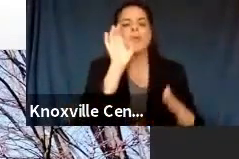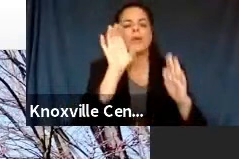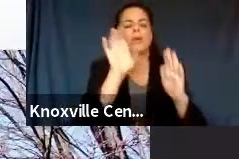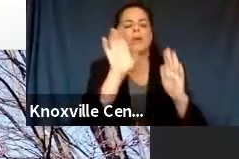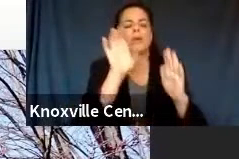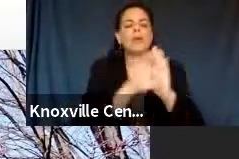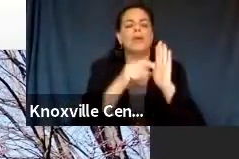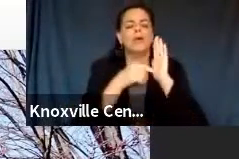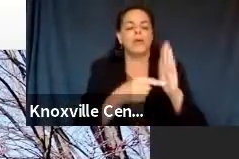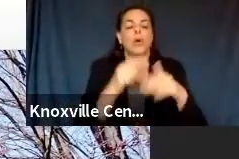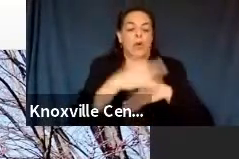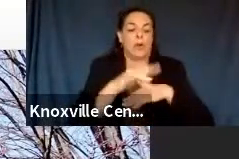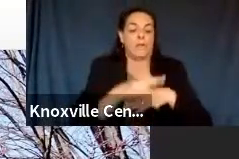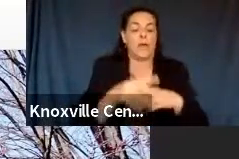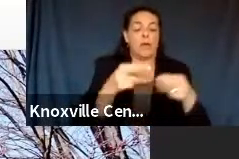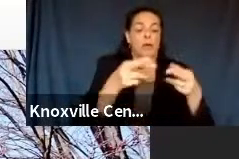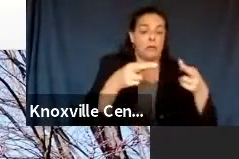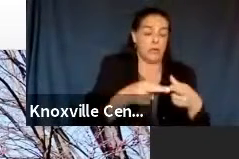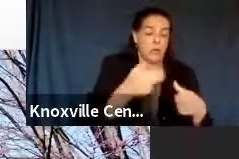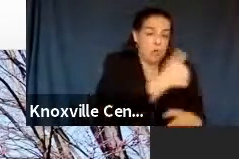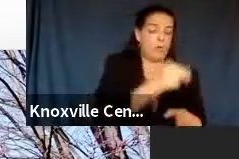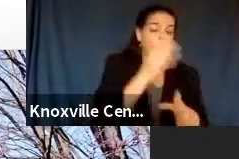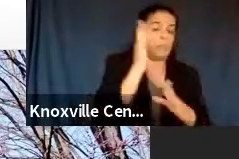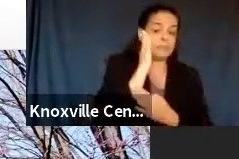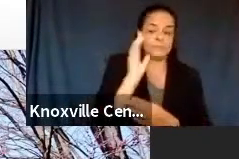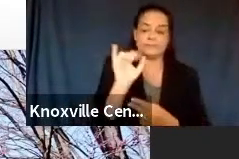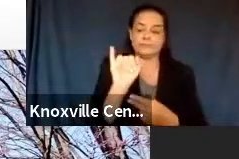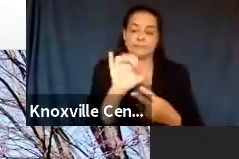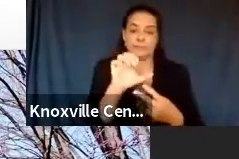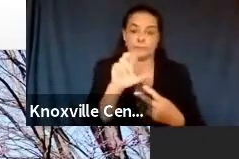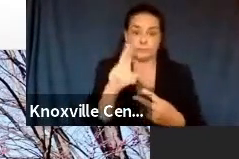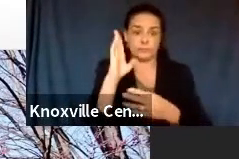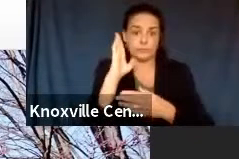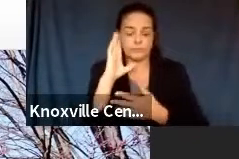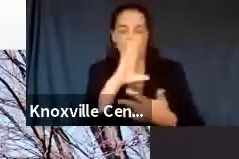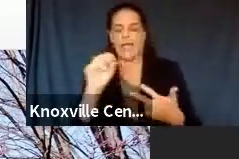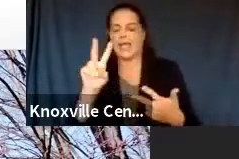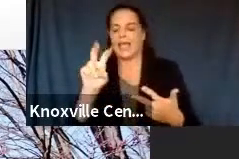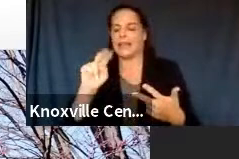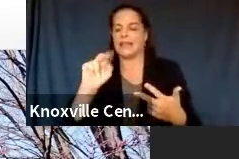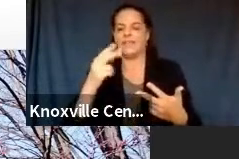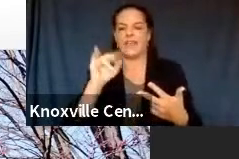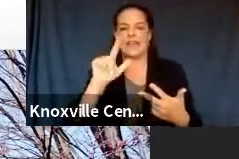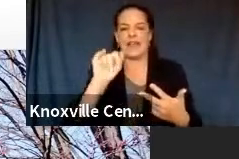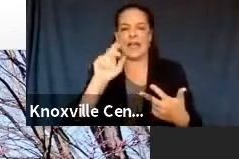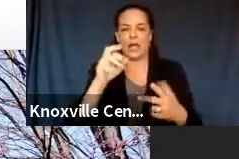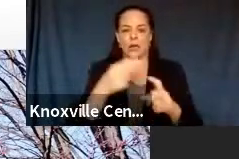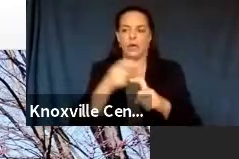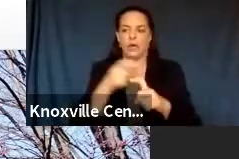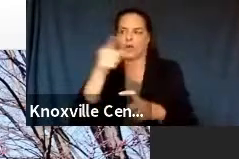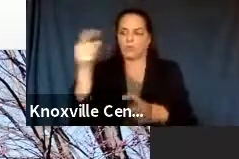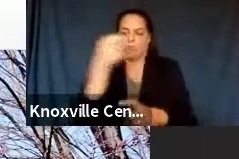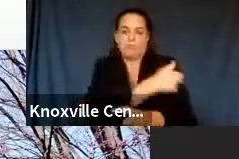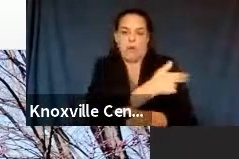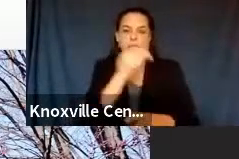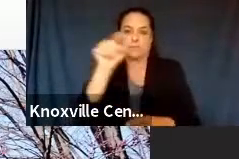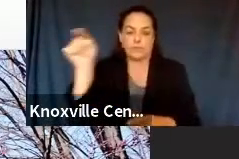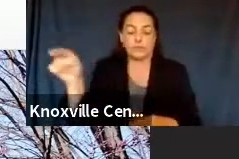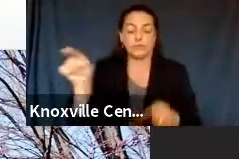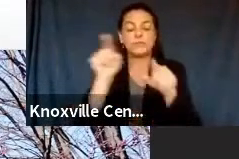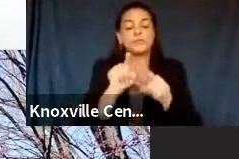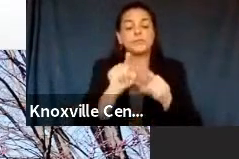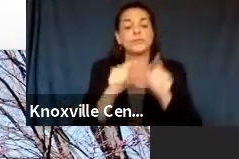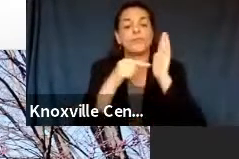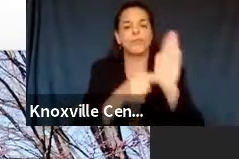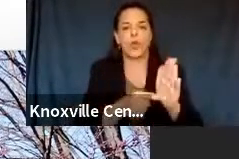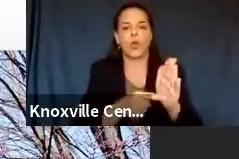the availability of regional hospital beds, ICU beds, and ventilators from our hospital partners. It also shows the